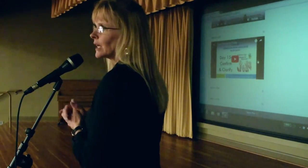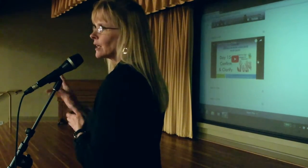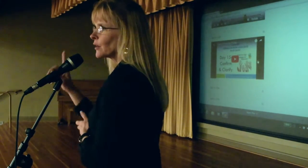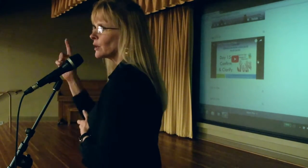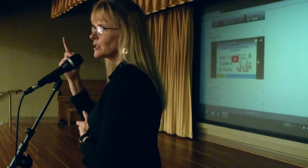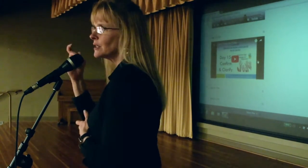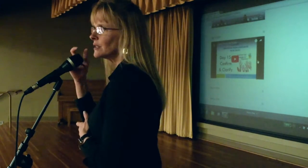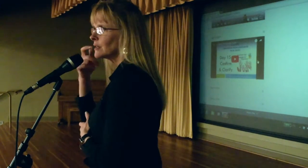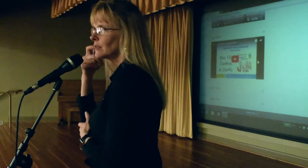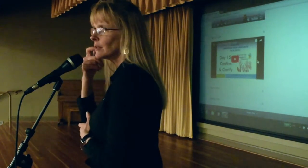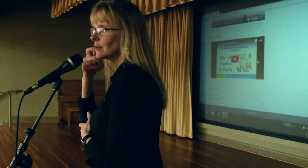Any other questions?